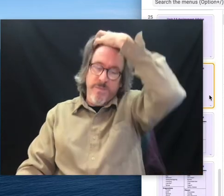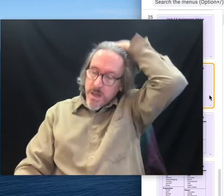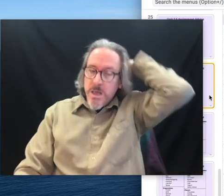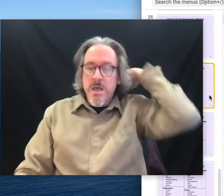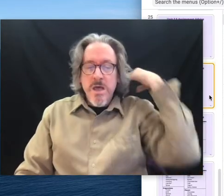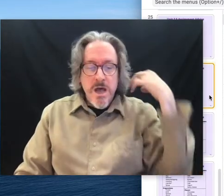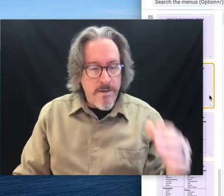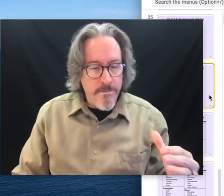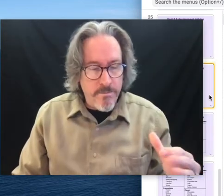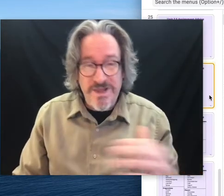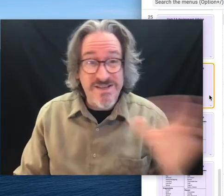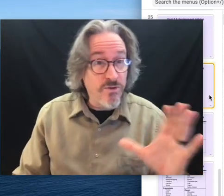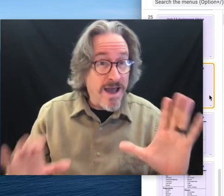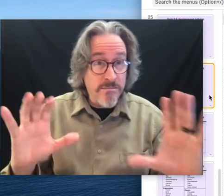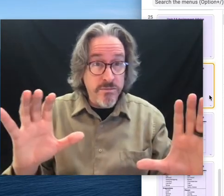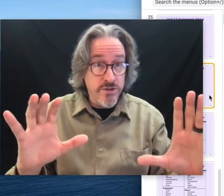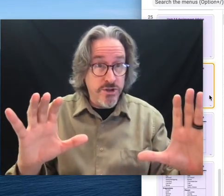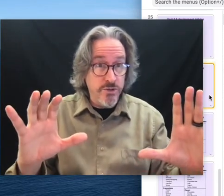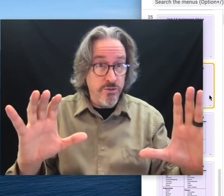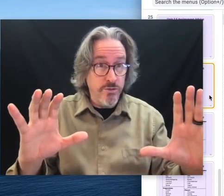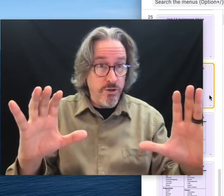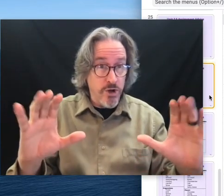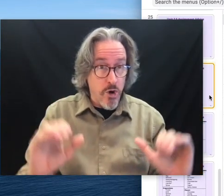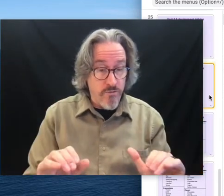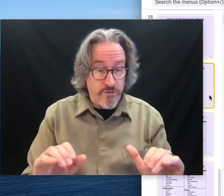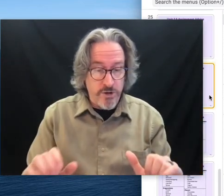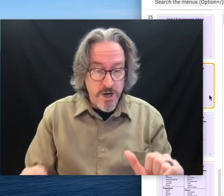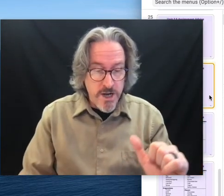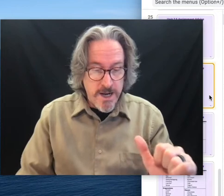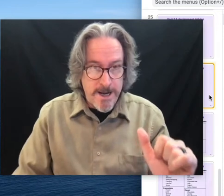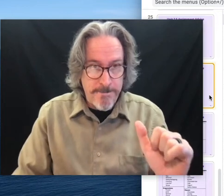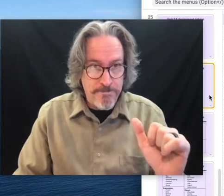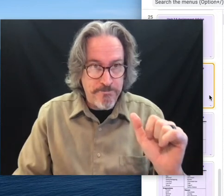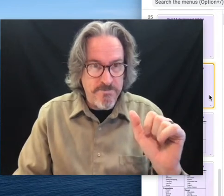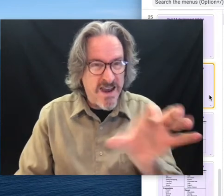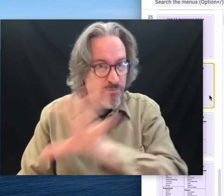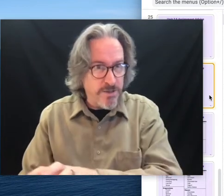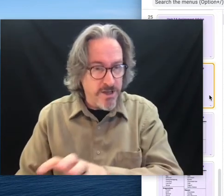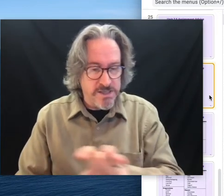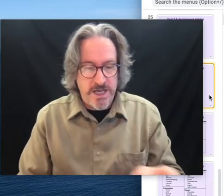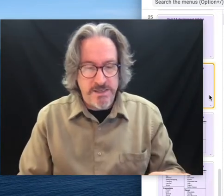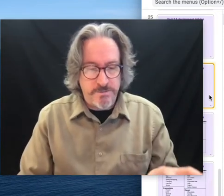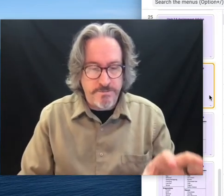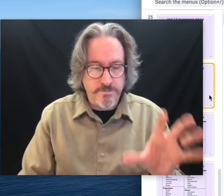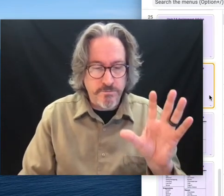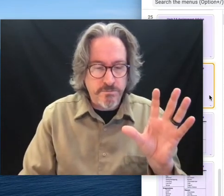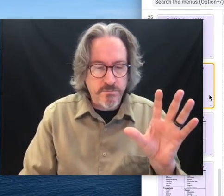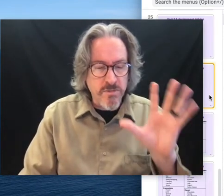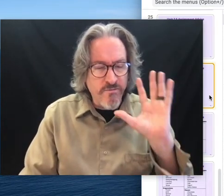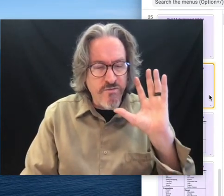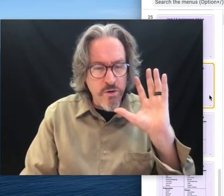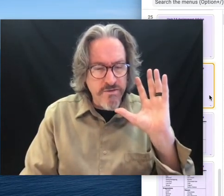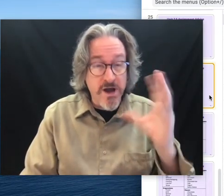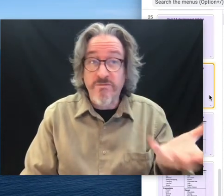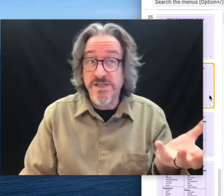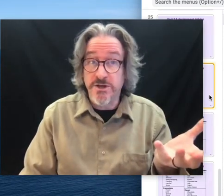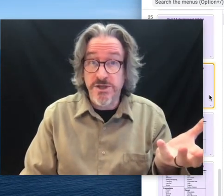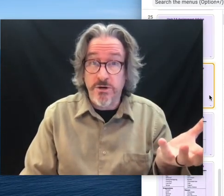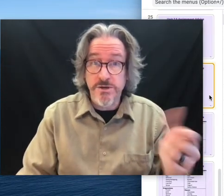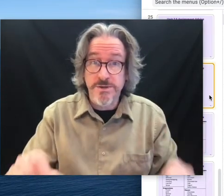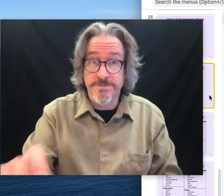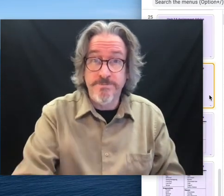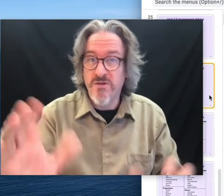into them. Lots of vocab to look over, and I put them on the slide. For the